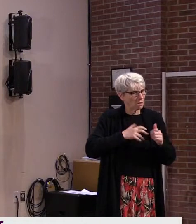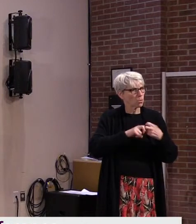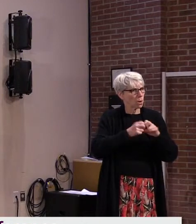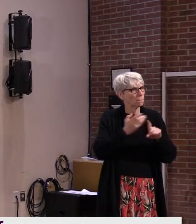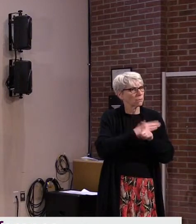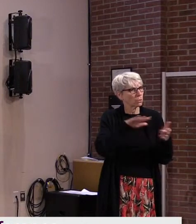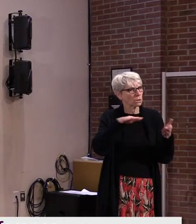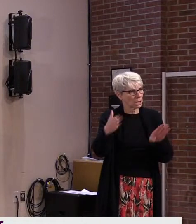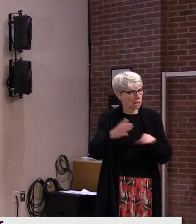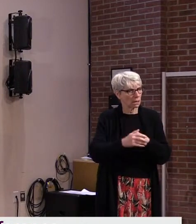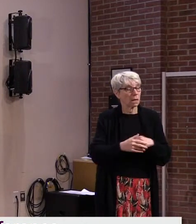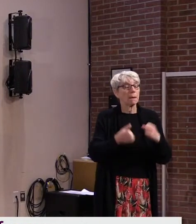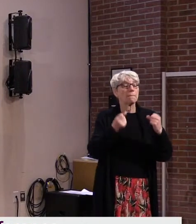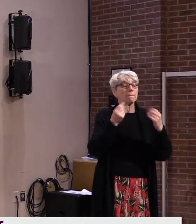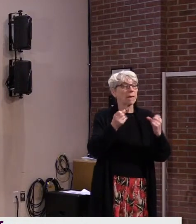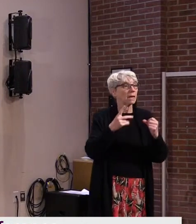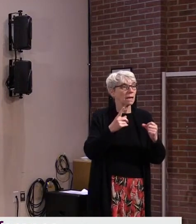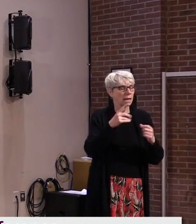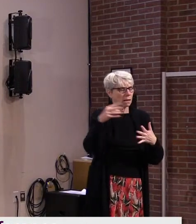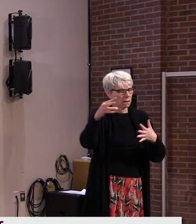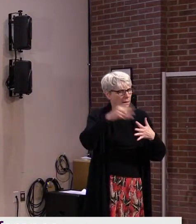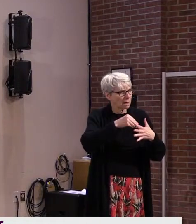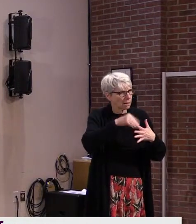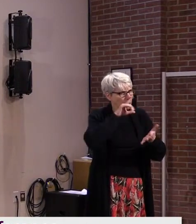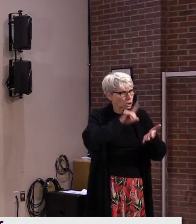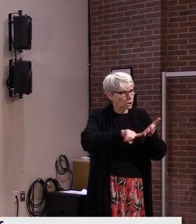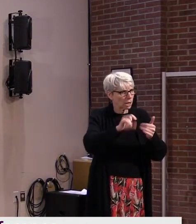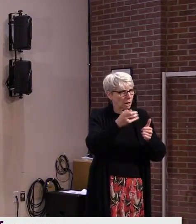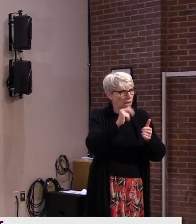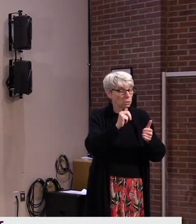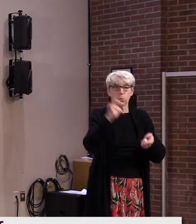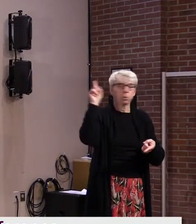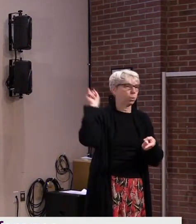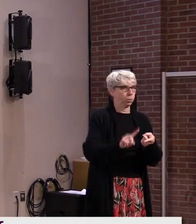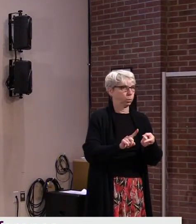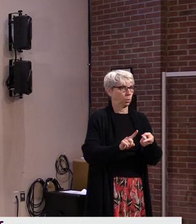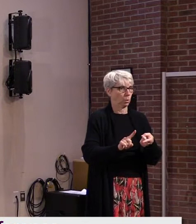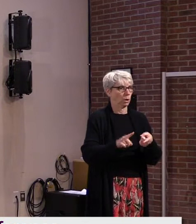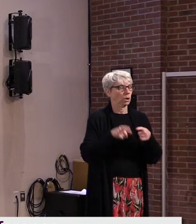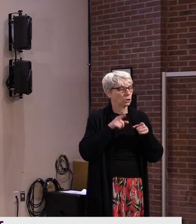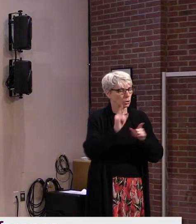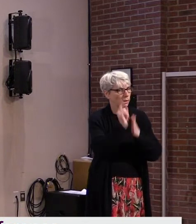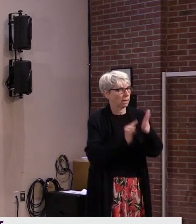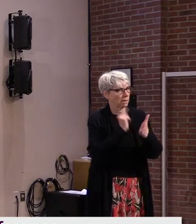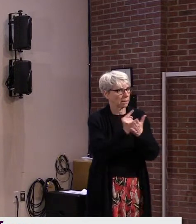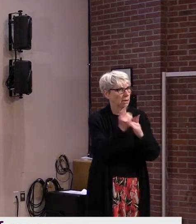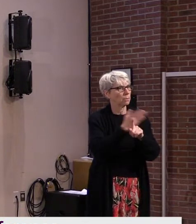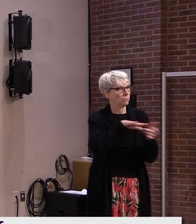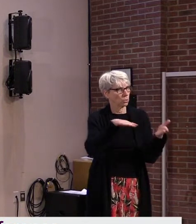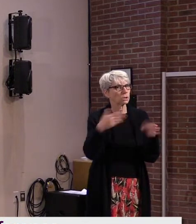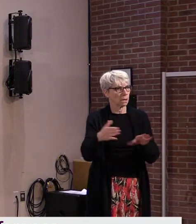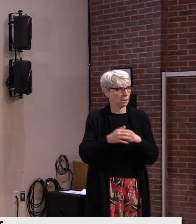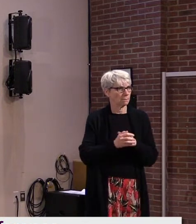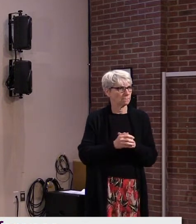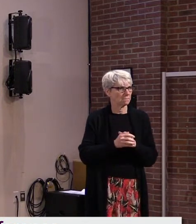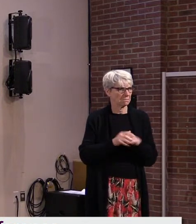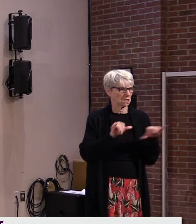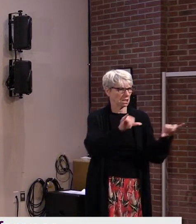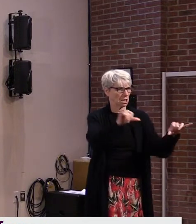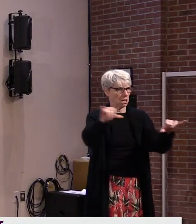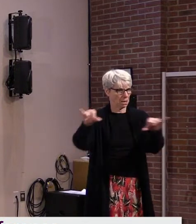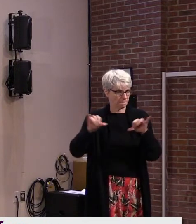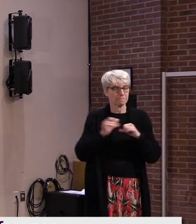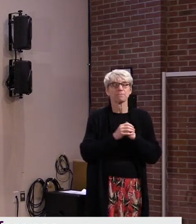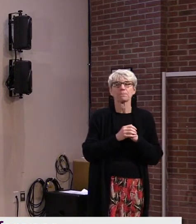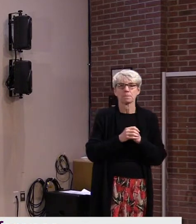term hypoxia, low oxygen levels in their blood during the course of illness. The